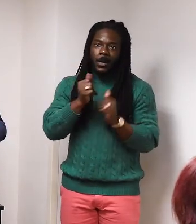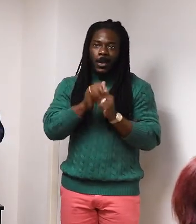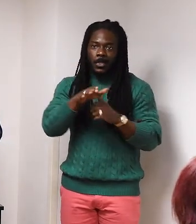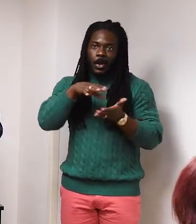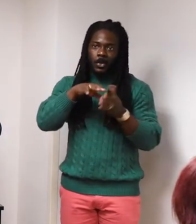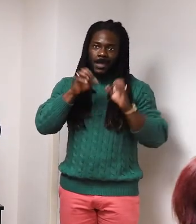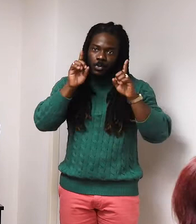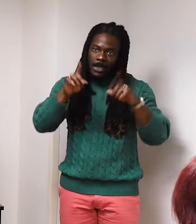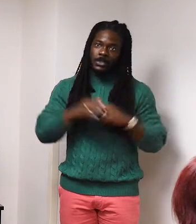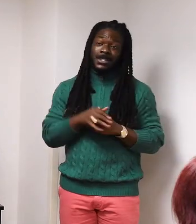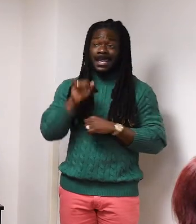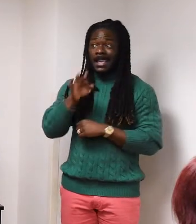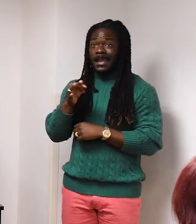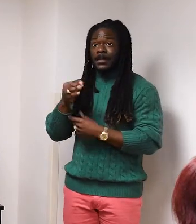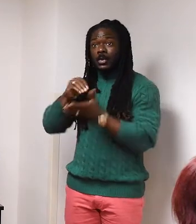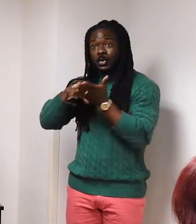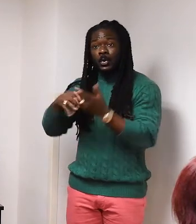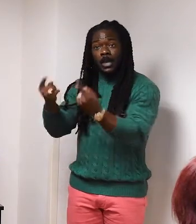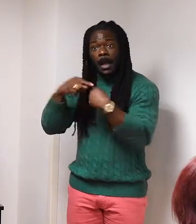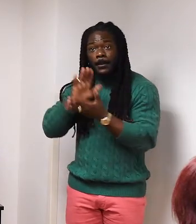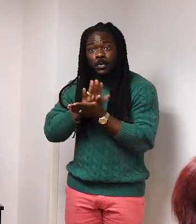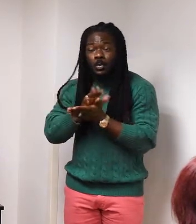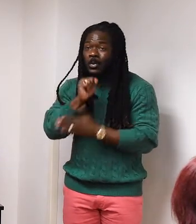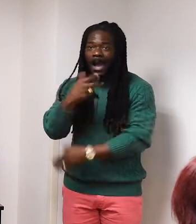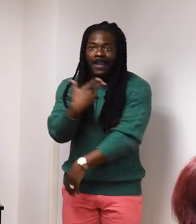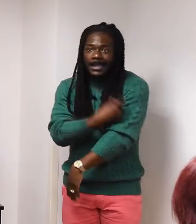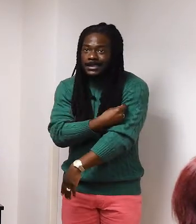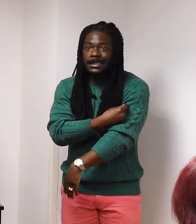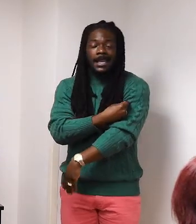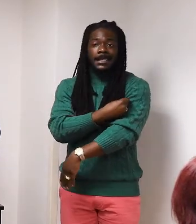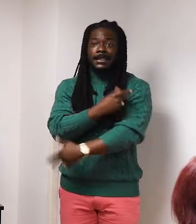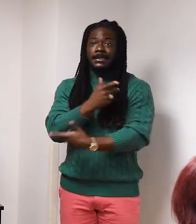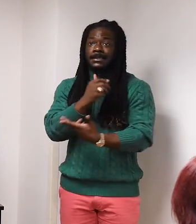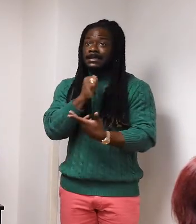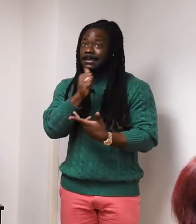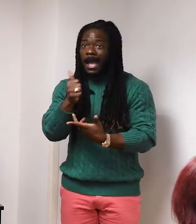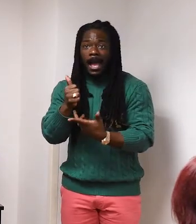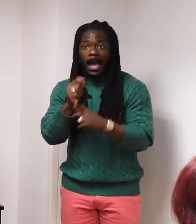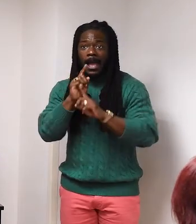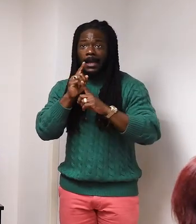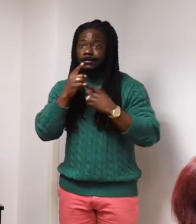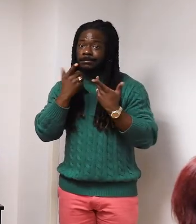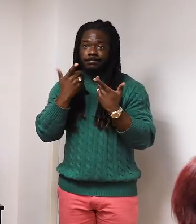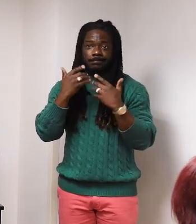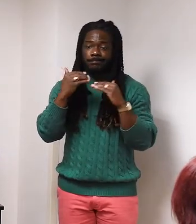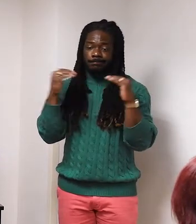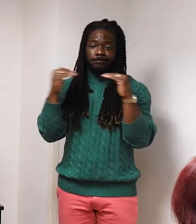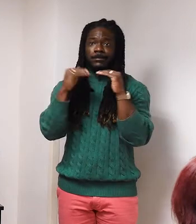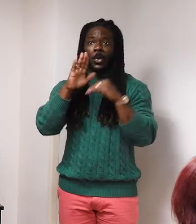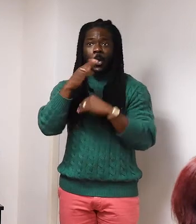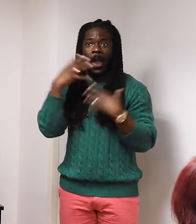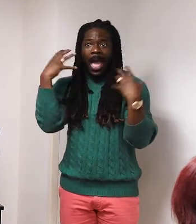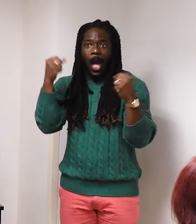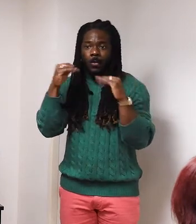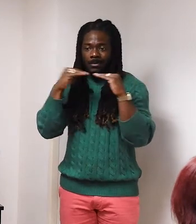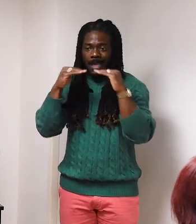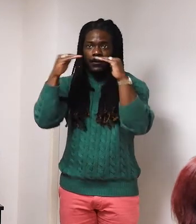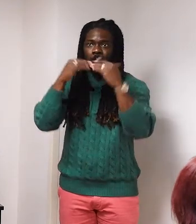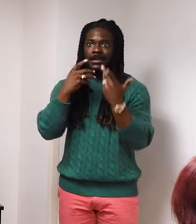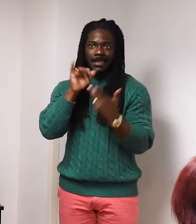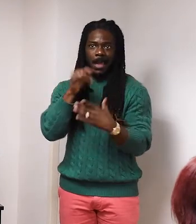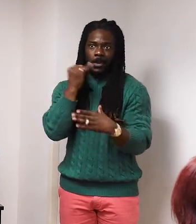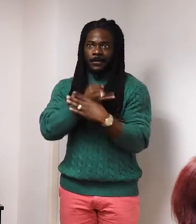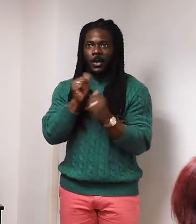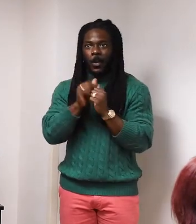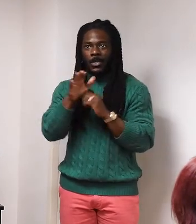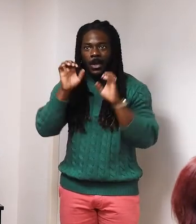achievement. If students are coming to school not vaccinated and they're not attending to the health levels at which they need, it interferes with the academic